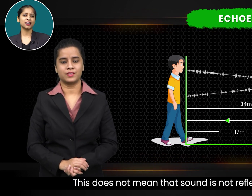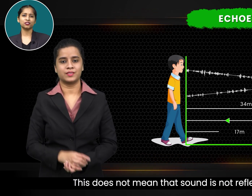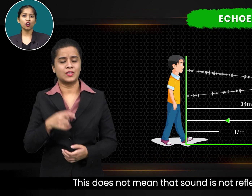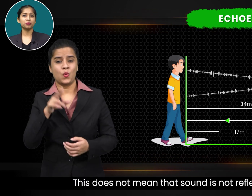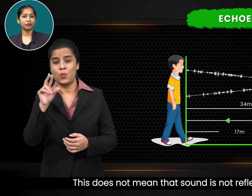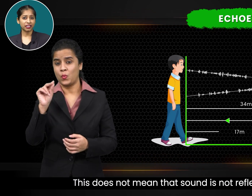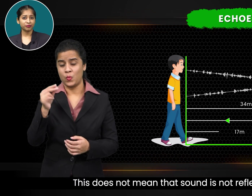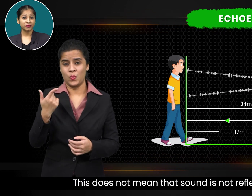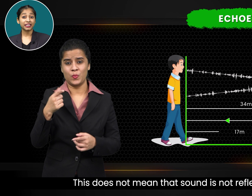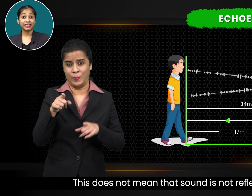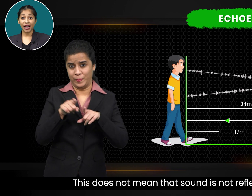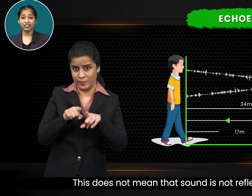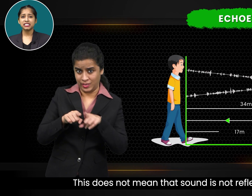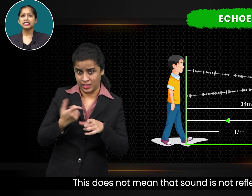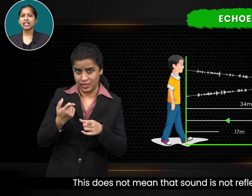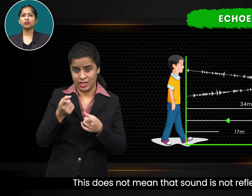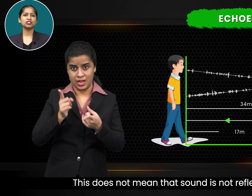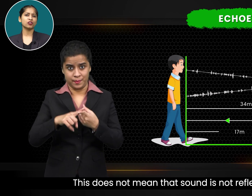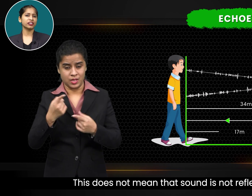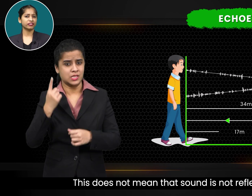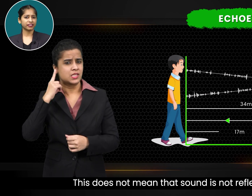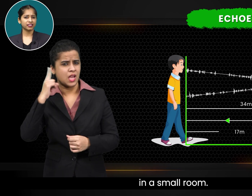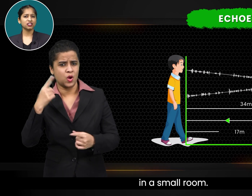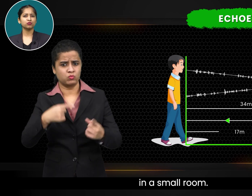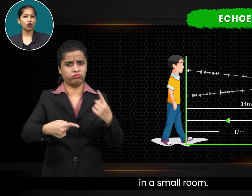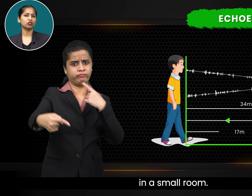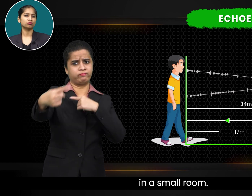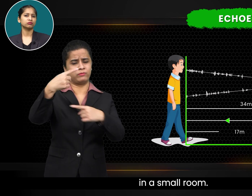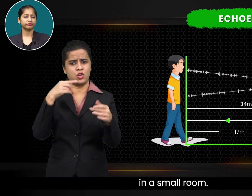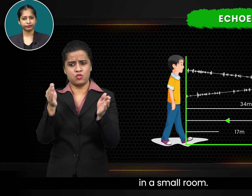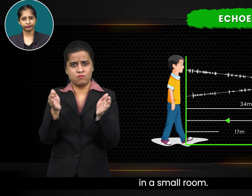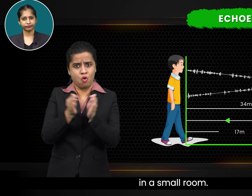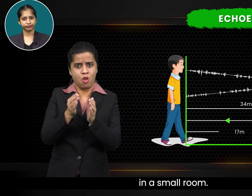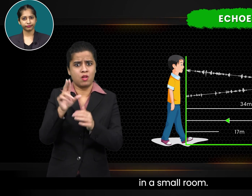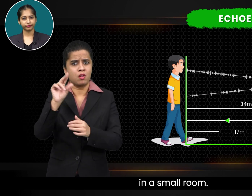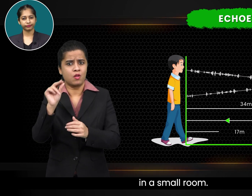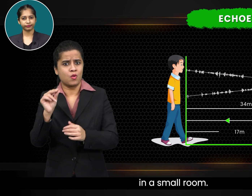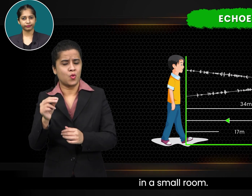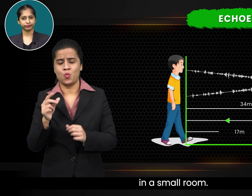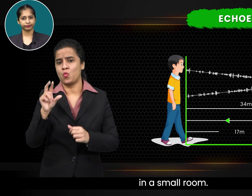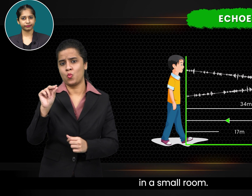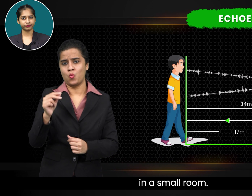This does not mean that sound is not reflected in a small room.